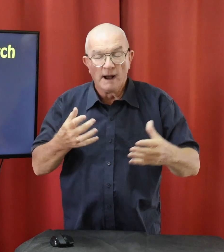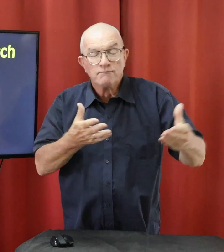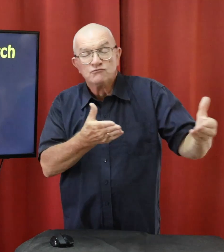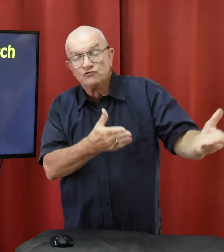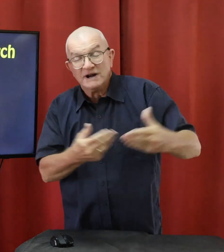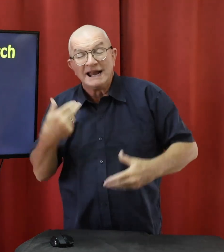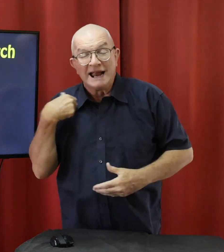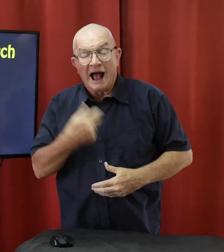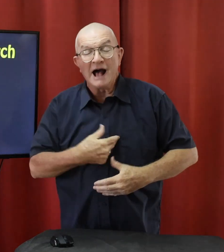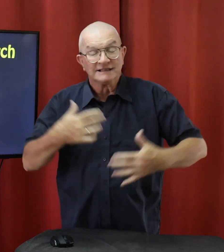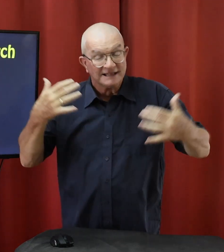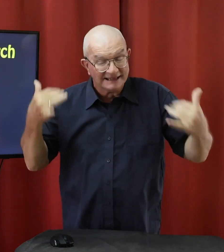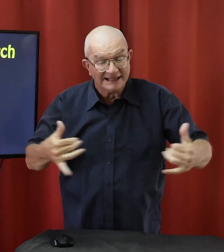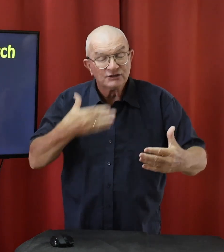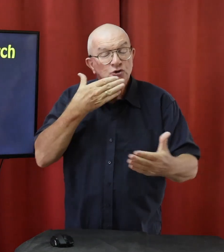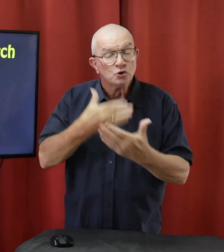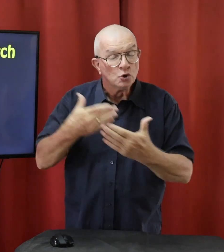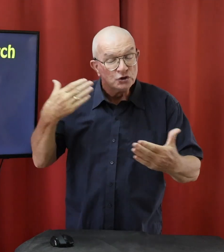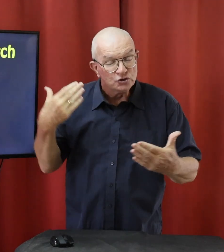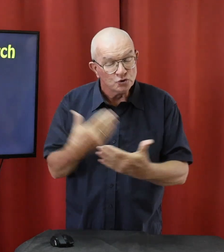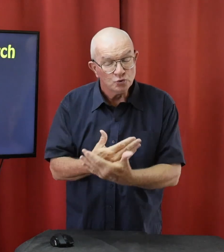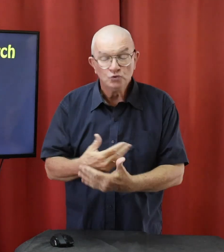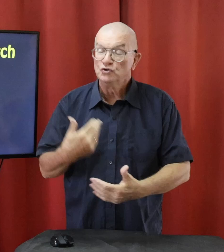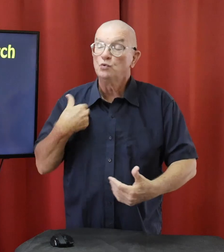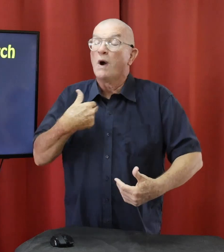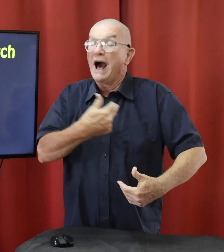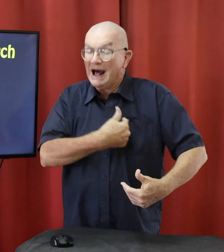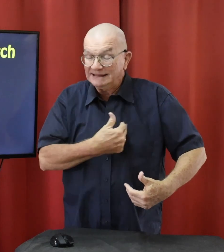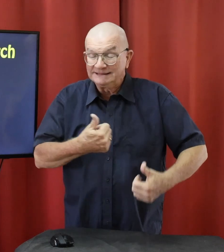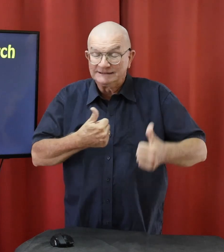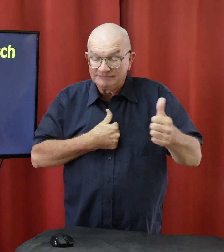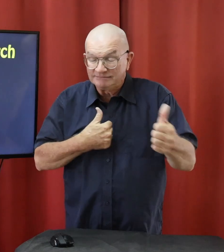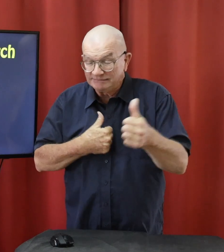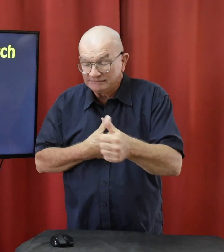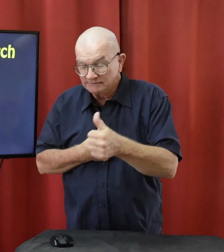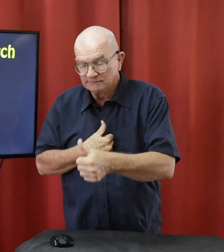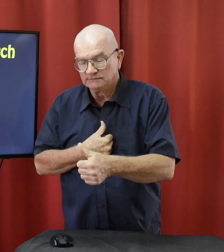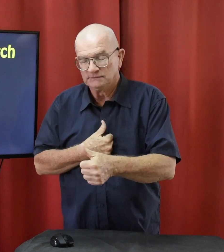for bringing us the good news.